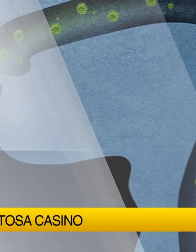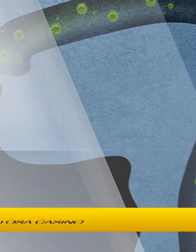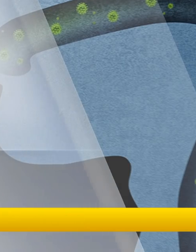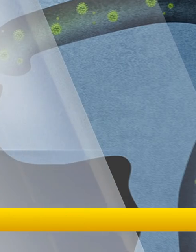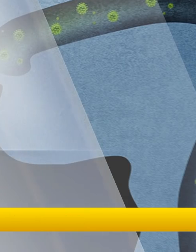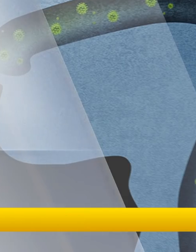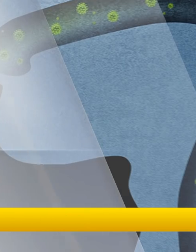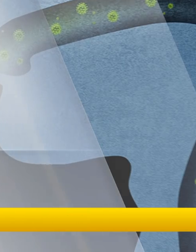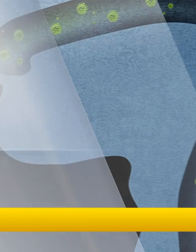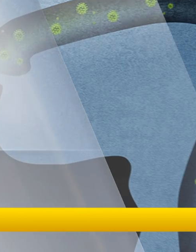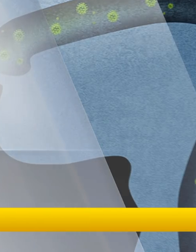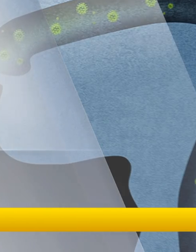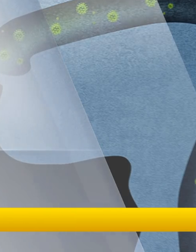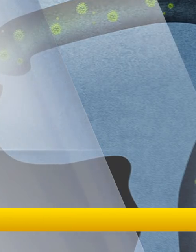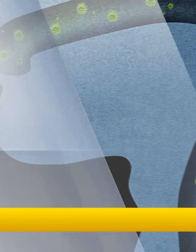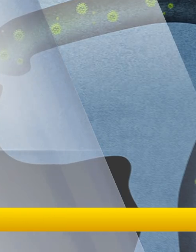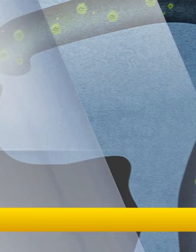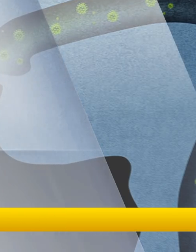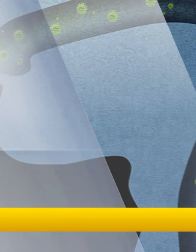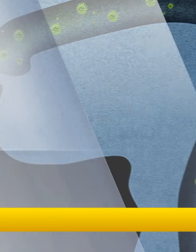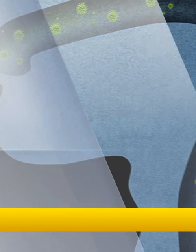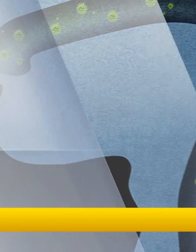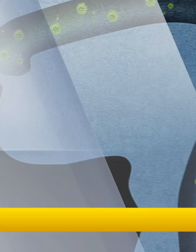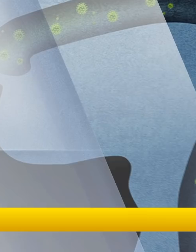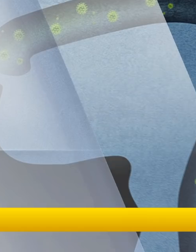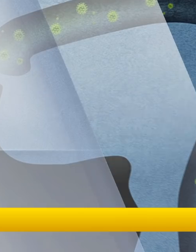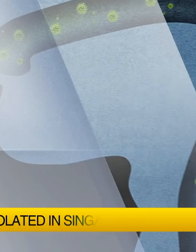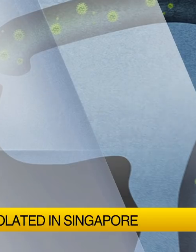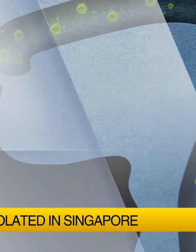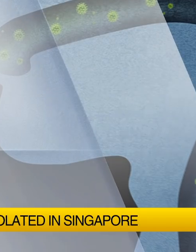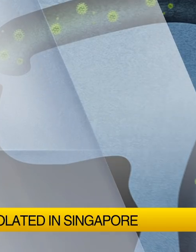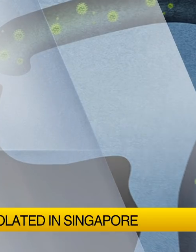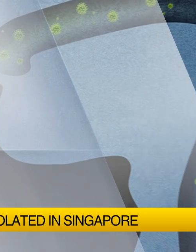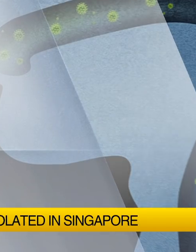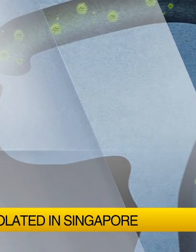They're also urging protective measures if going to Singapore or Thailand. Other